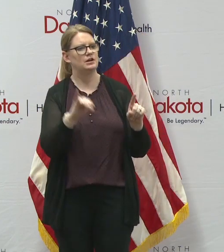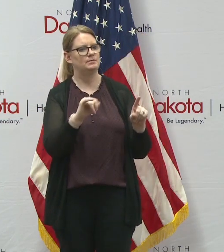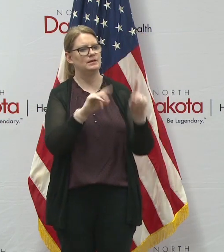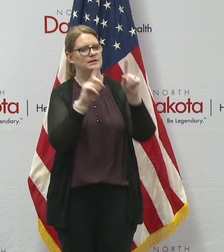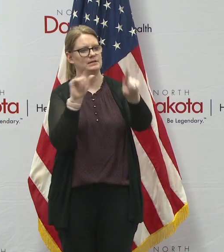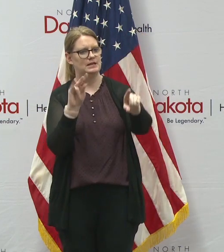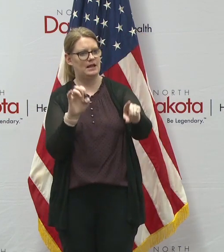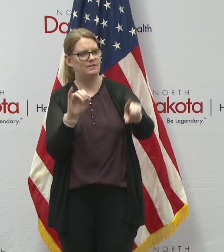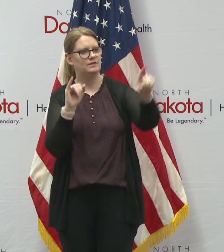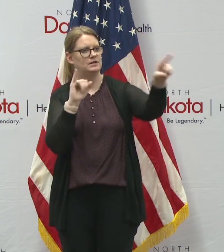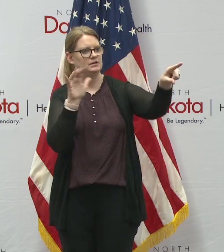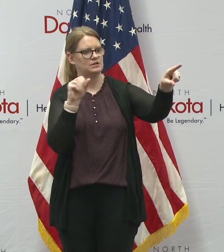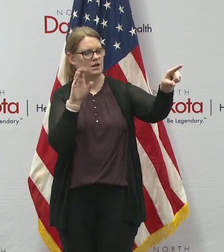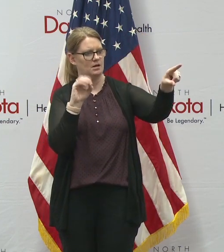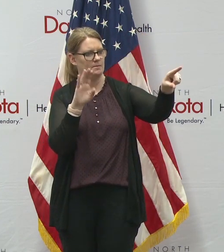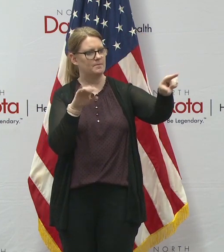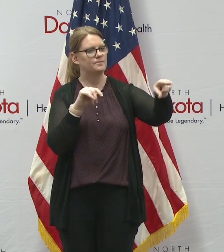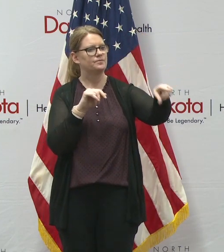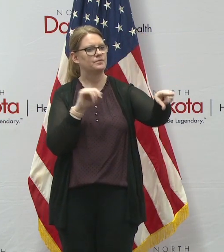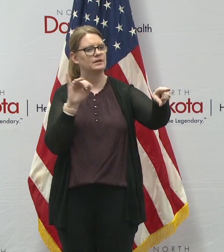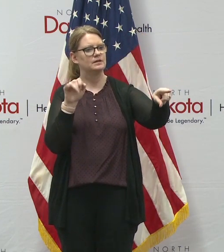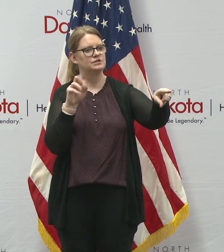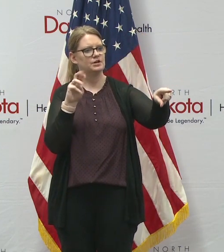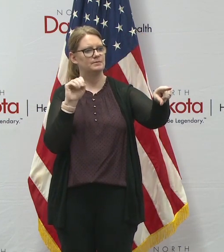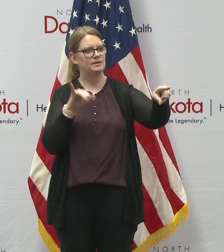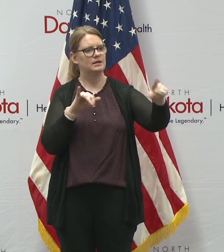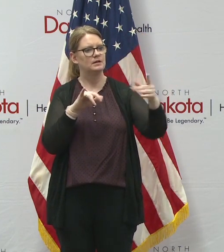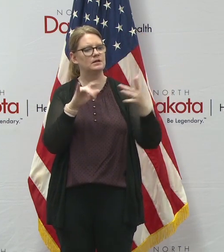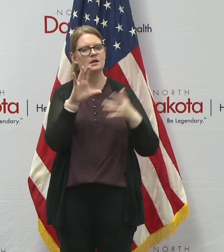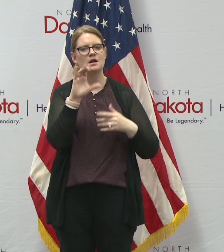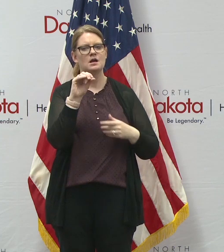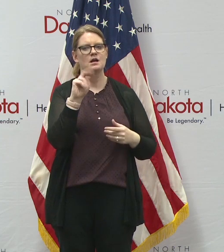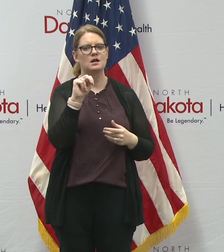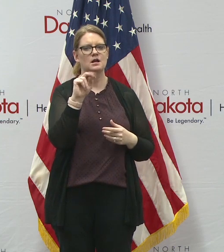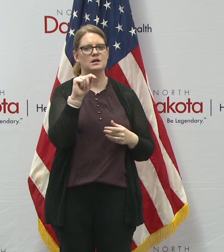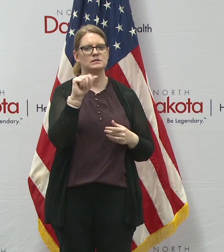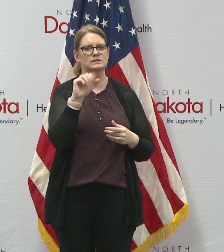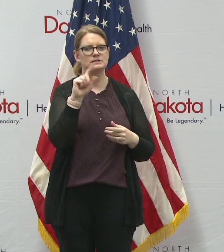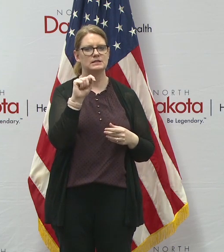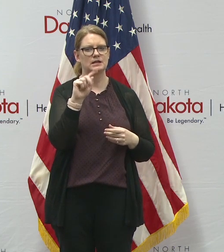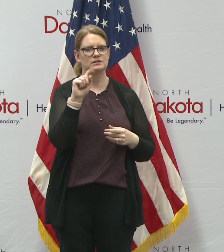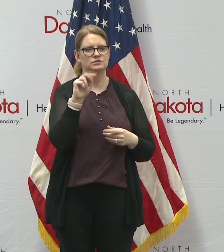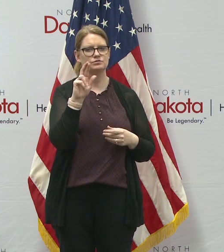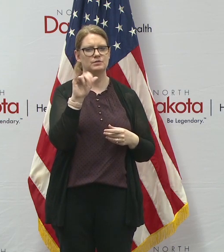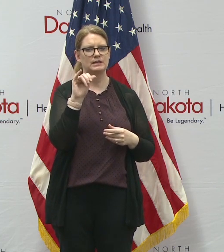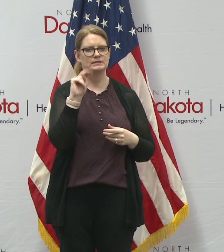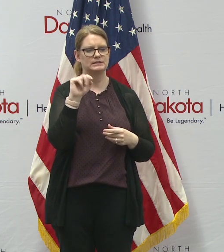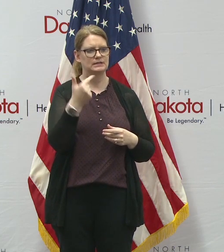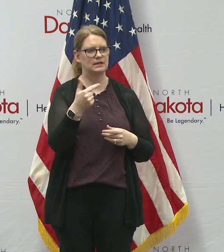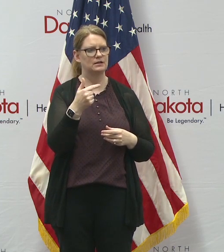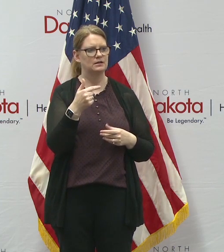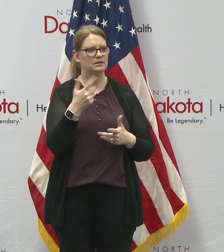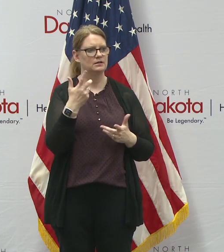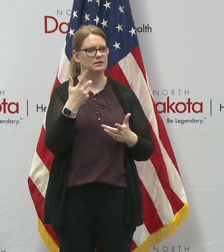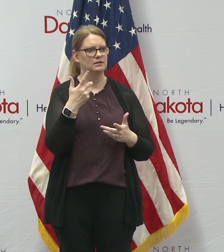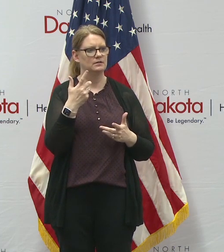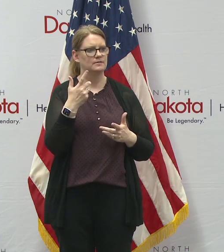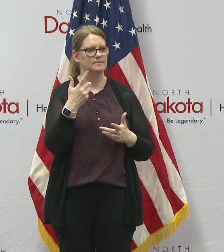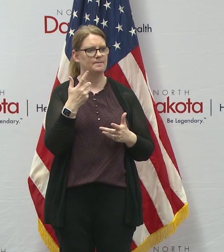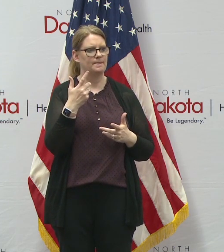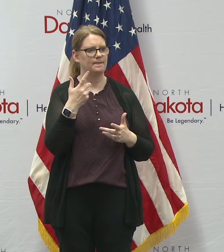to Jacob. You talked again today about contact tracing. Is there a point at which the Department of Health would